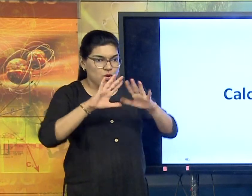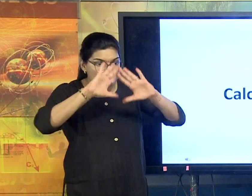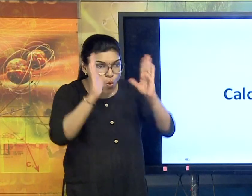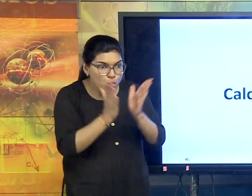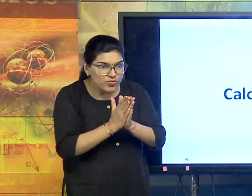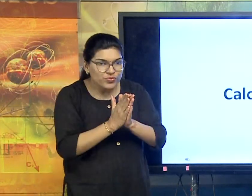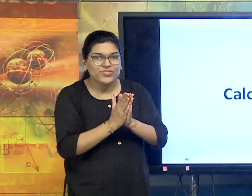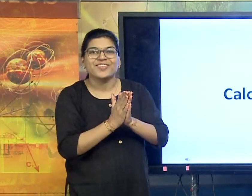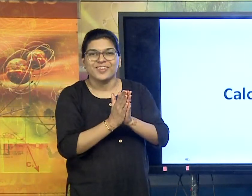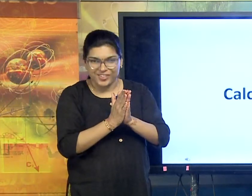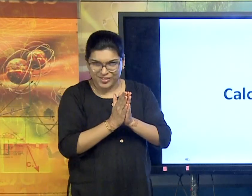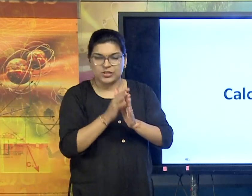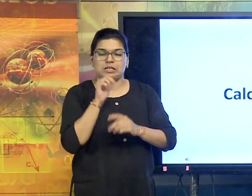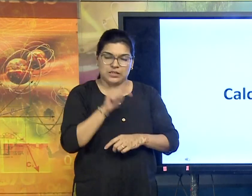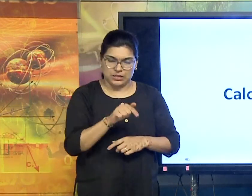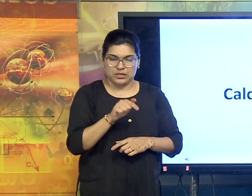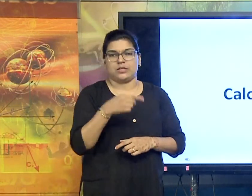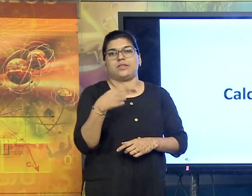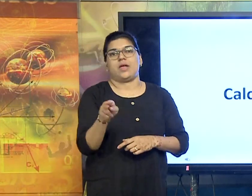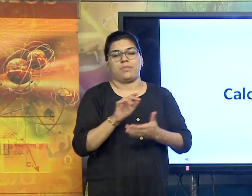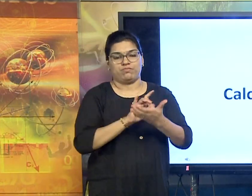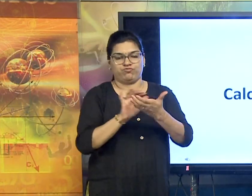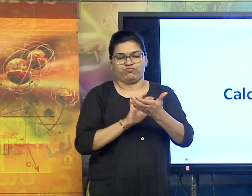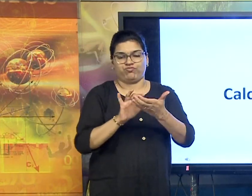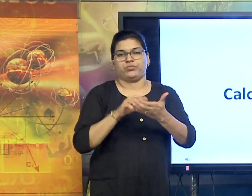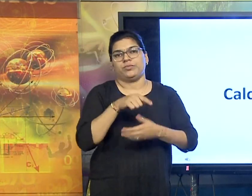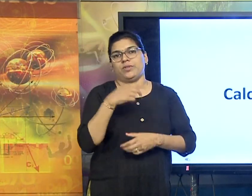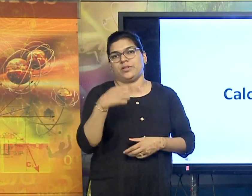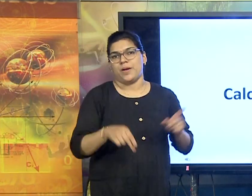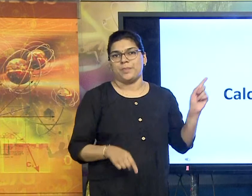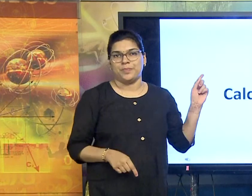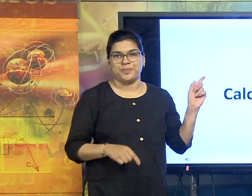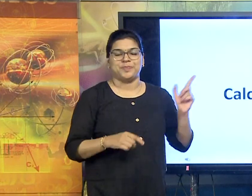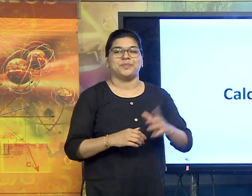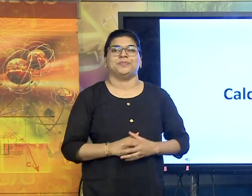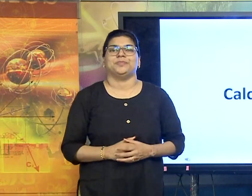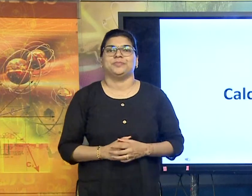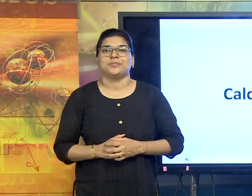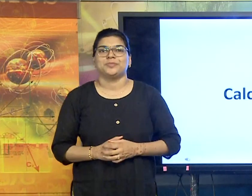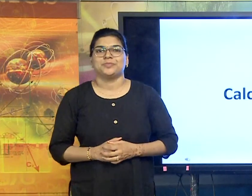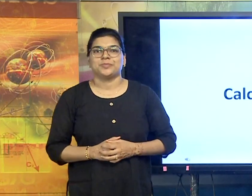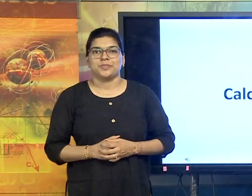the use of calculator for doing addition or subtraction.